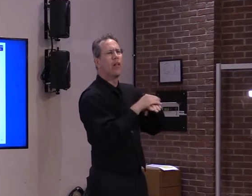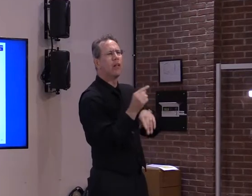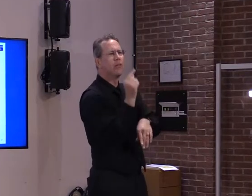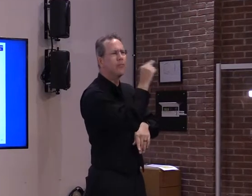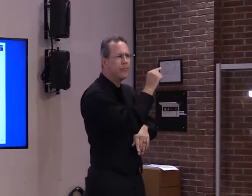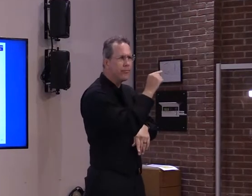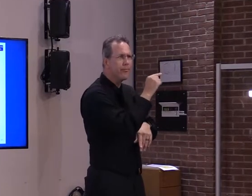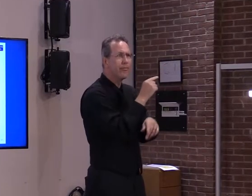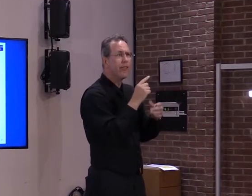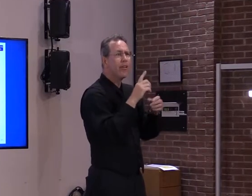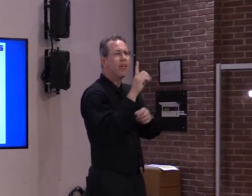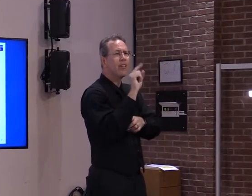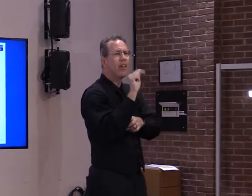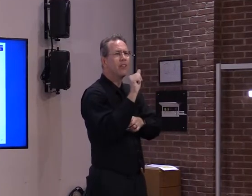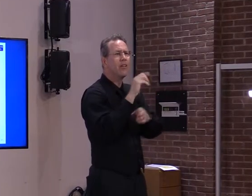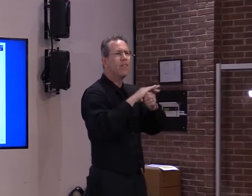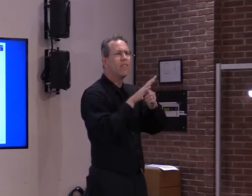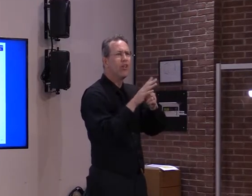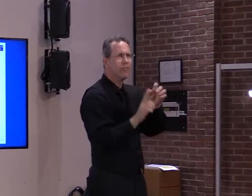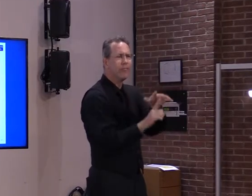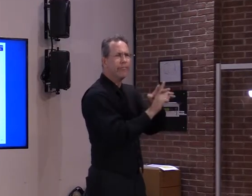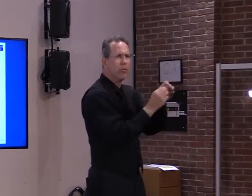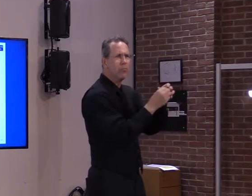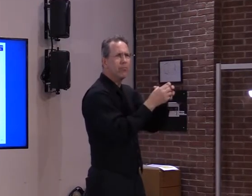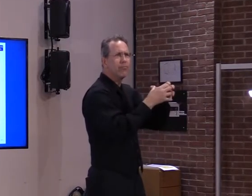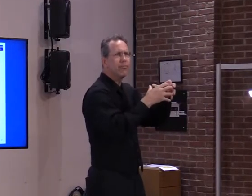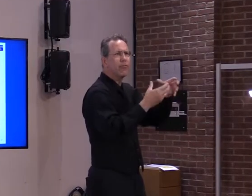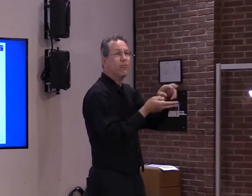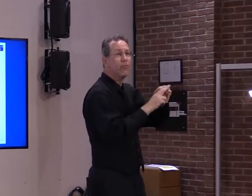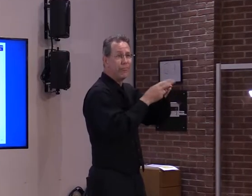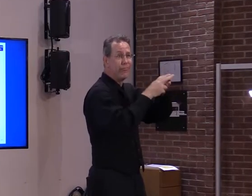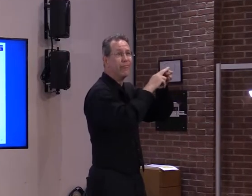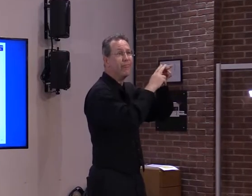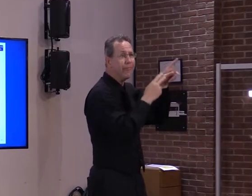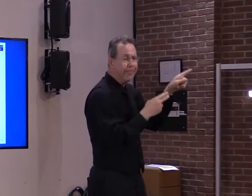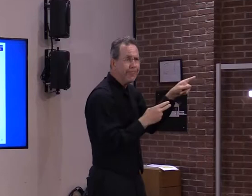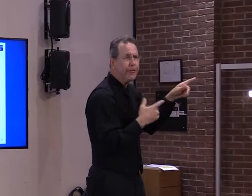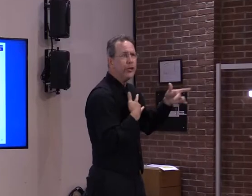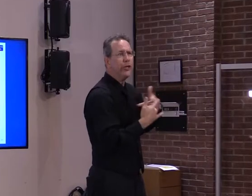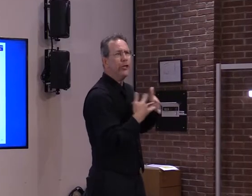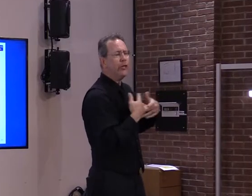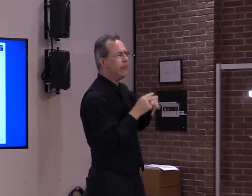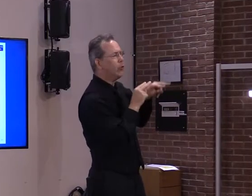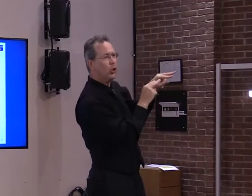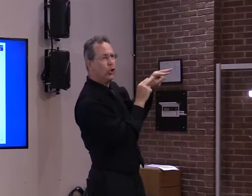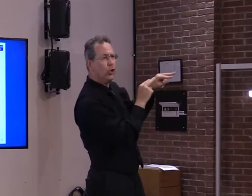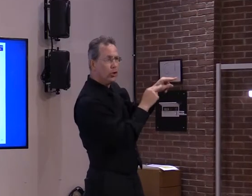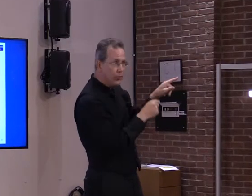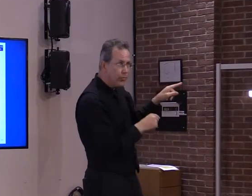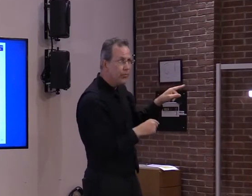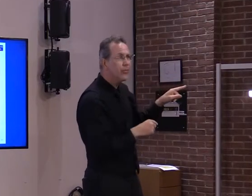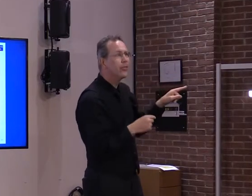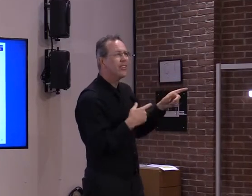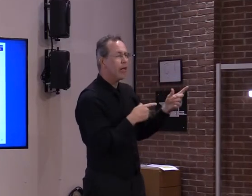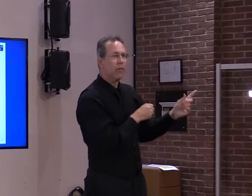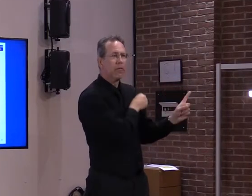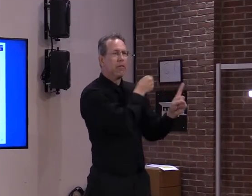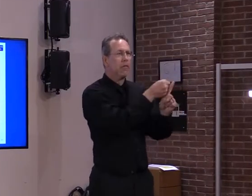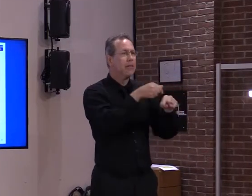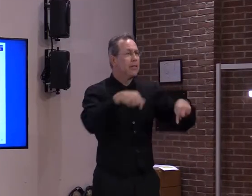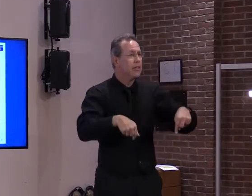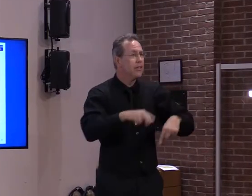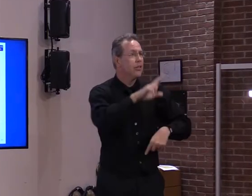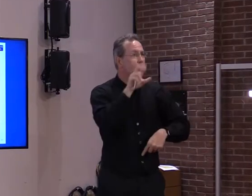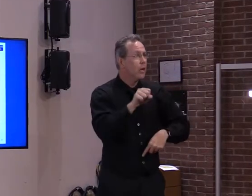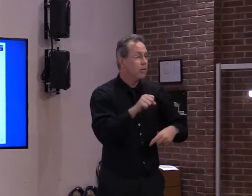and, again, the implications that that might have for us here in the United States and in Vermont. So as you can see from